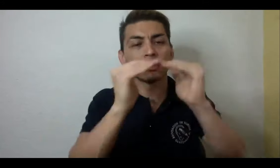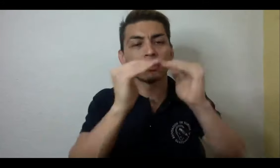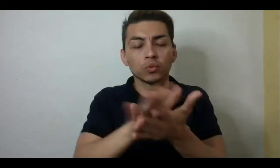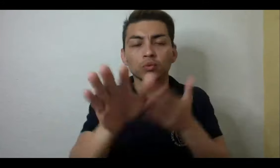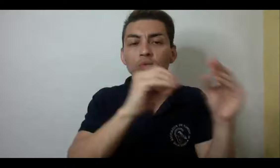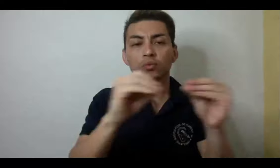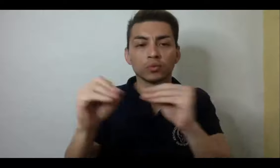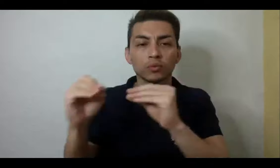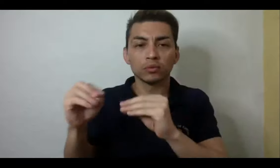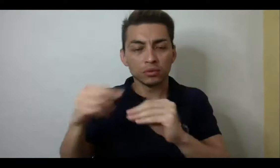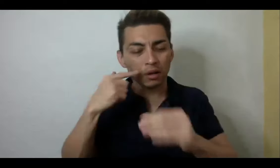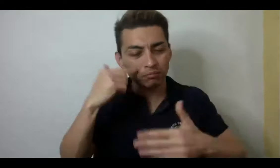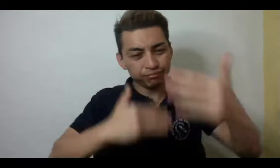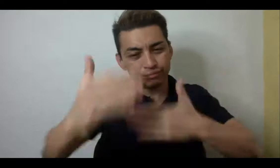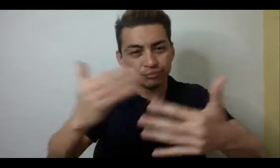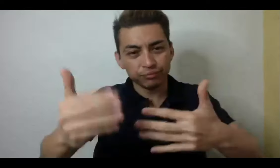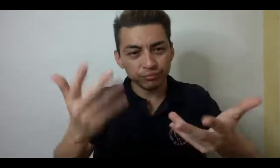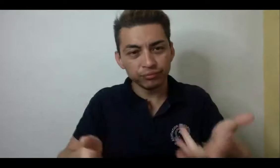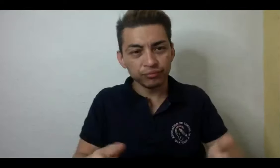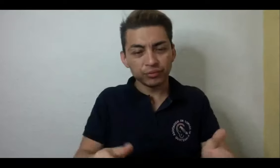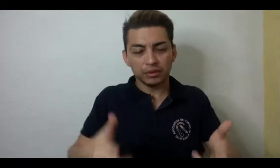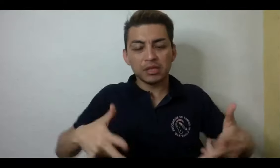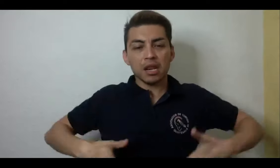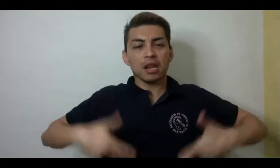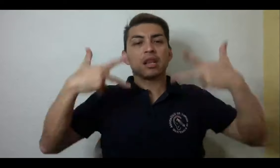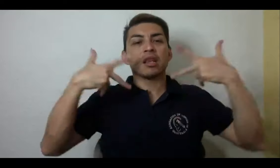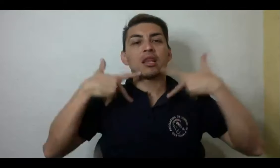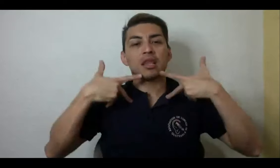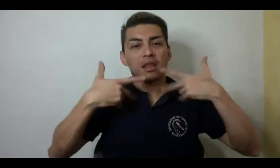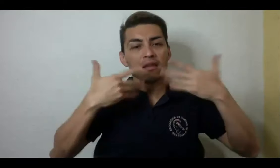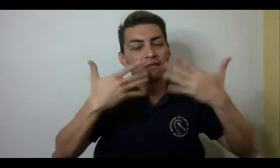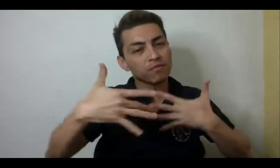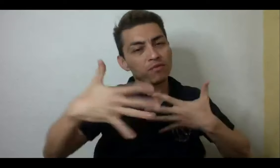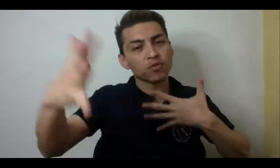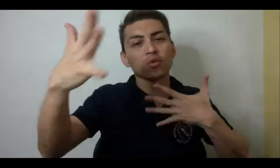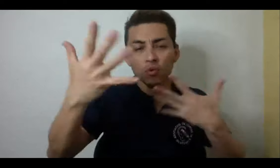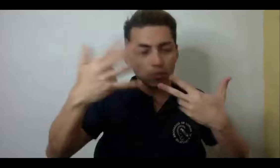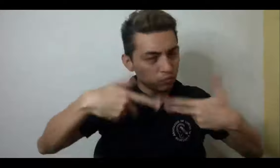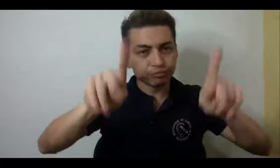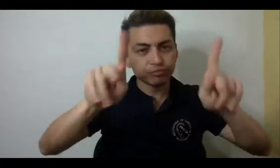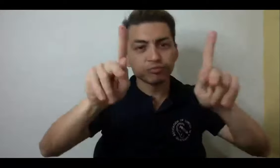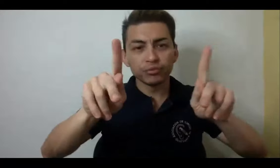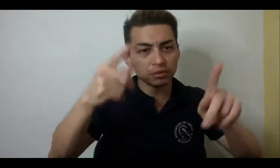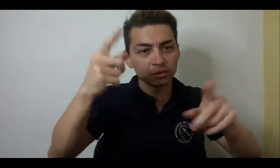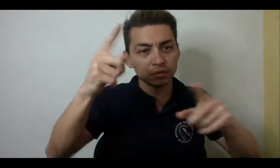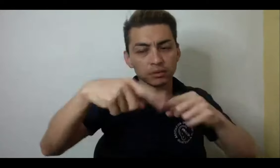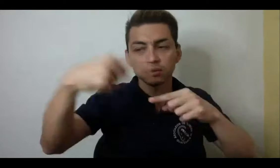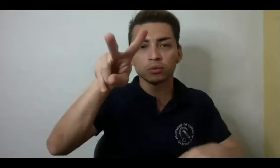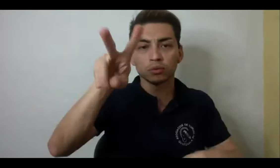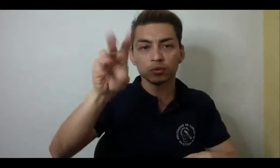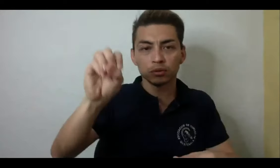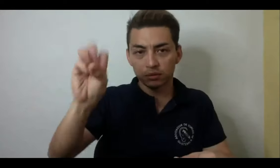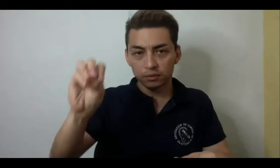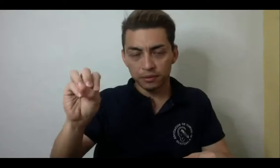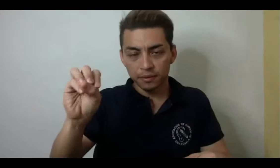to promote lifelong learning opportunities for all by 2030. In this framework, the